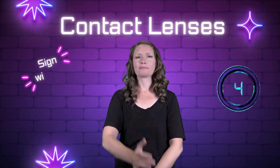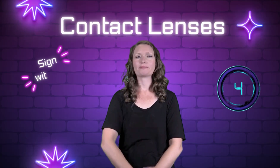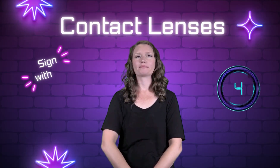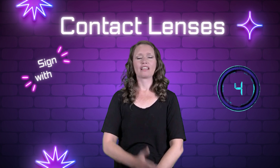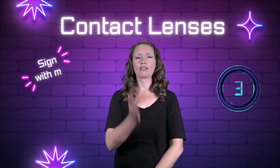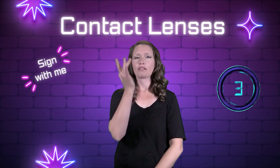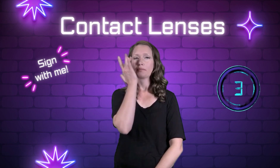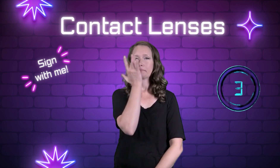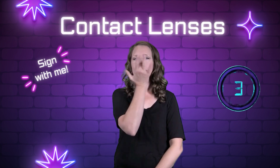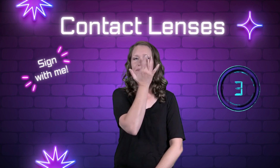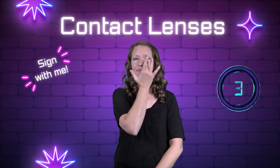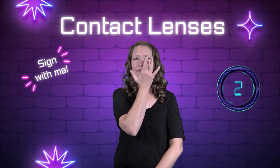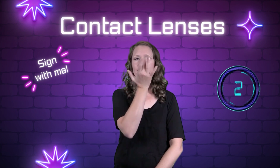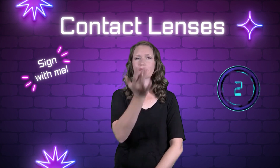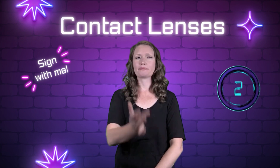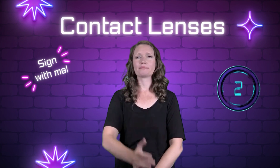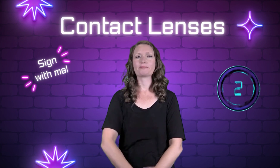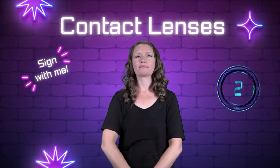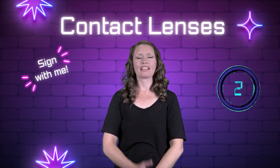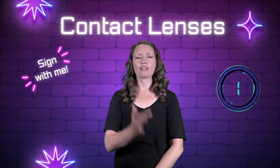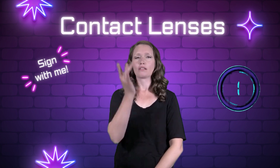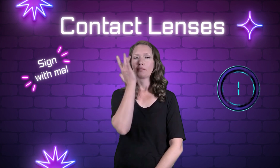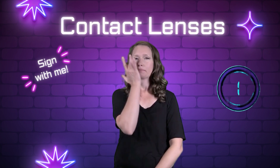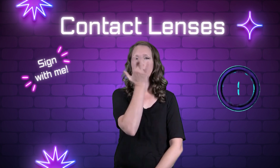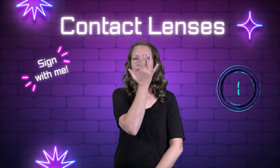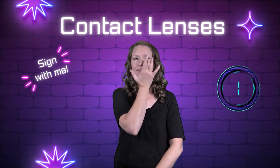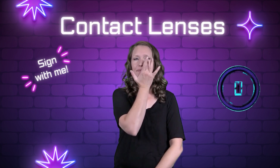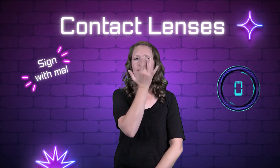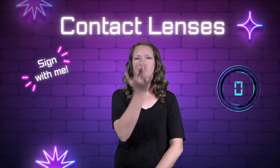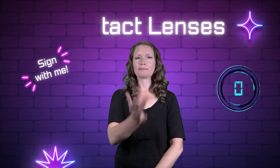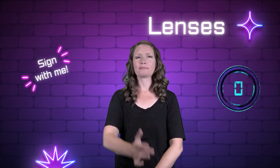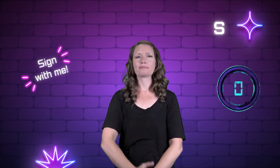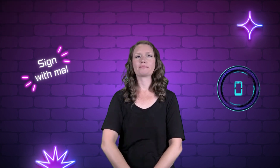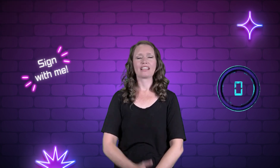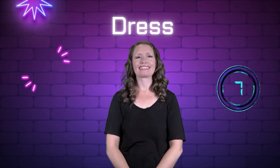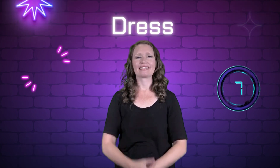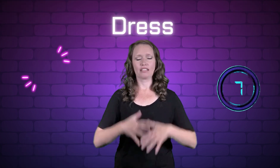Sign with me, sign, contact lenses.